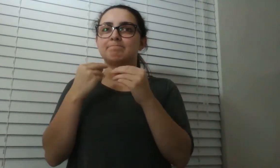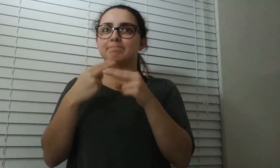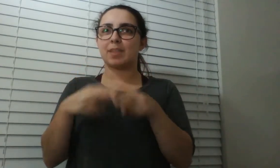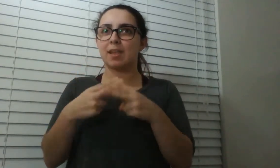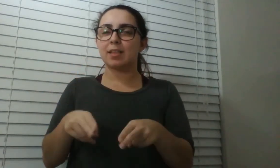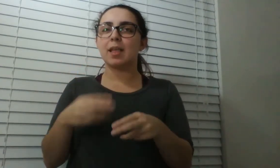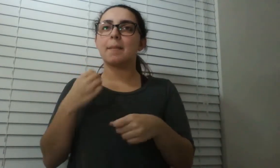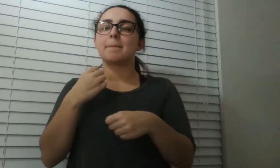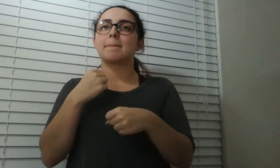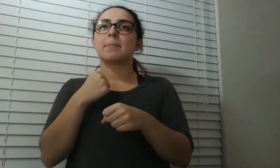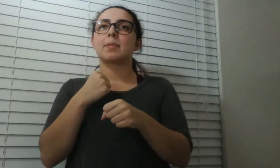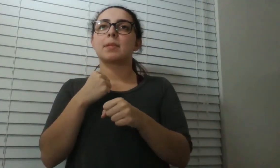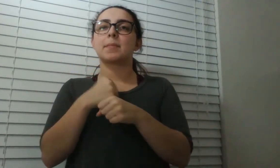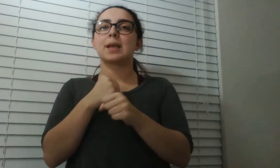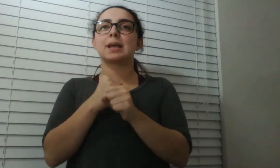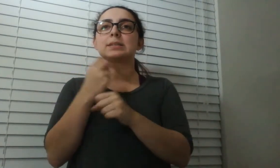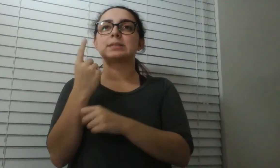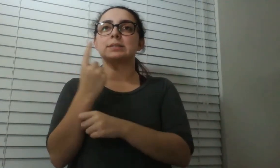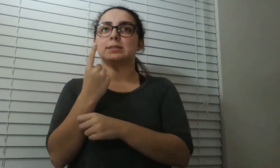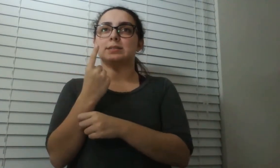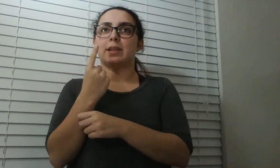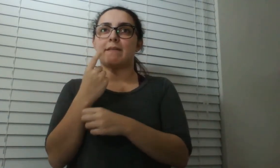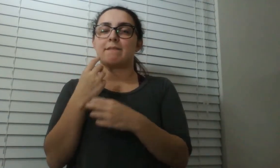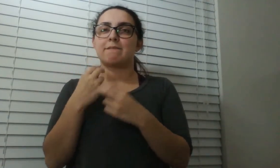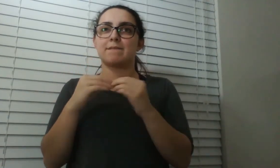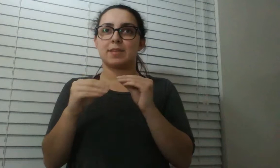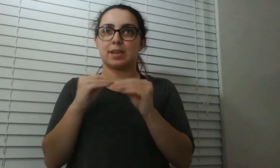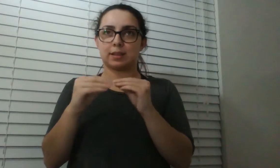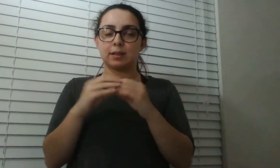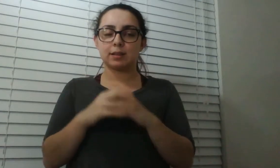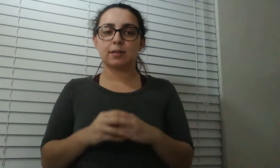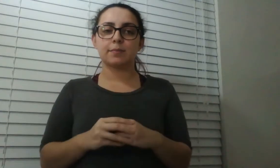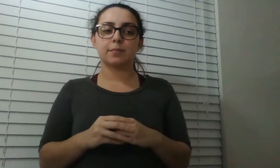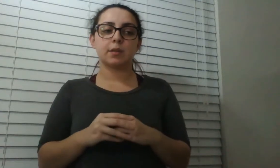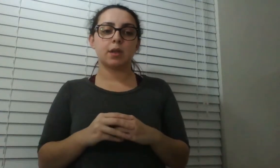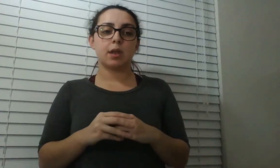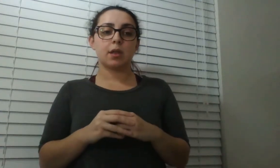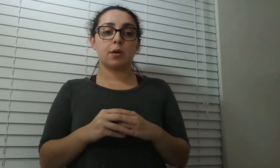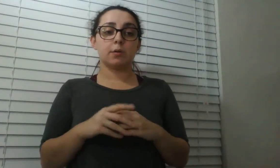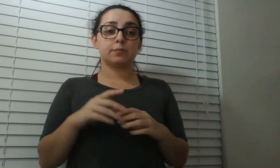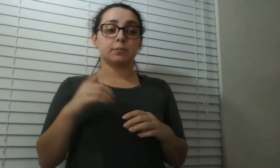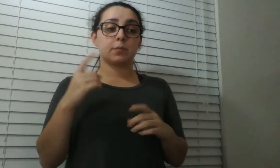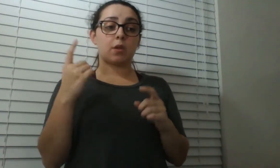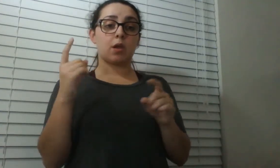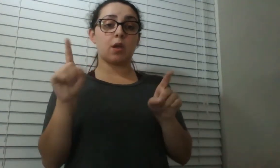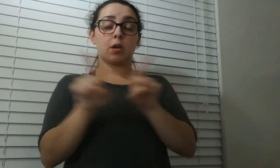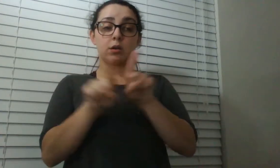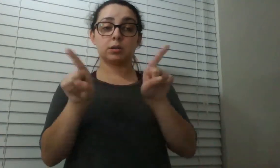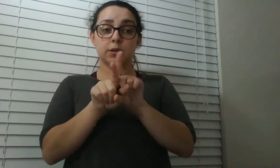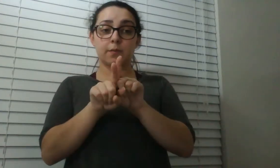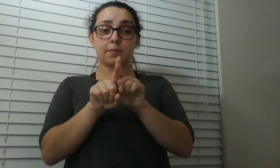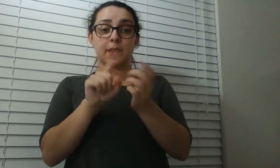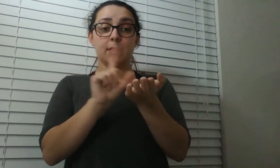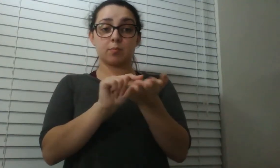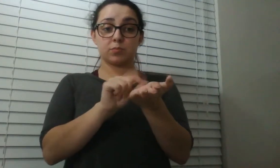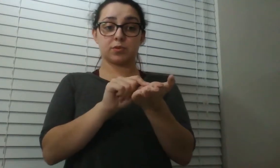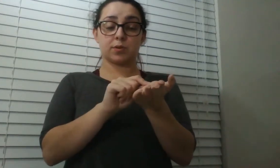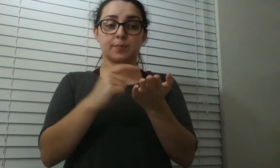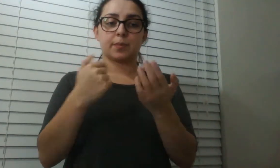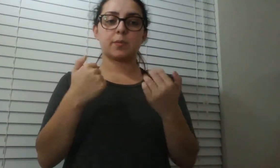the scan that broke the egg, Yeah. actually, we have that scan. Because the scanning machine was actually running at the very moment when